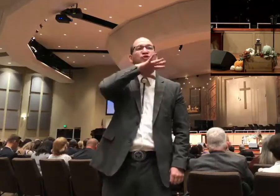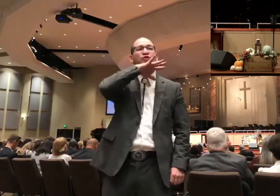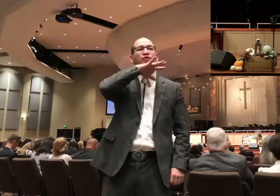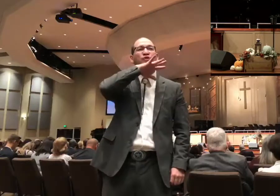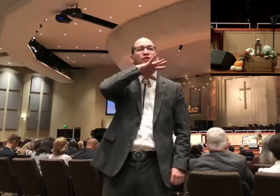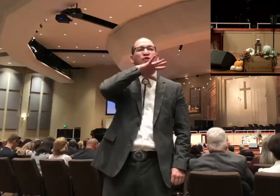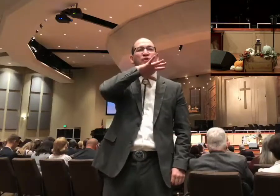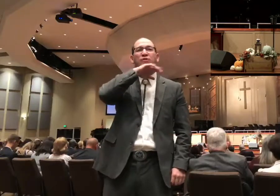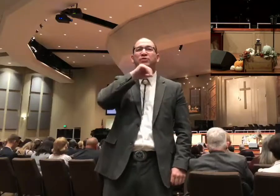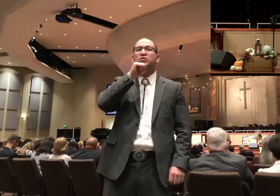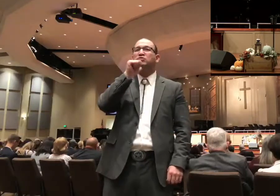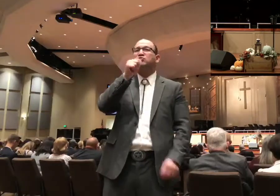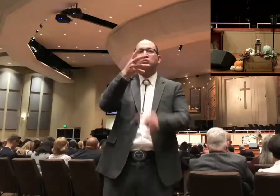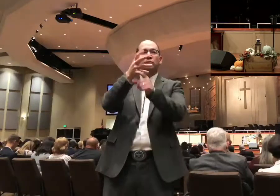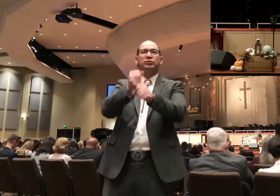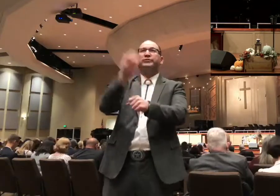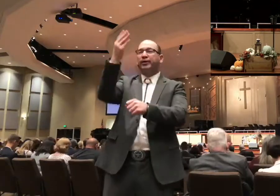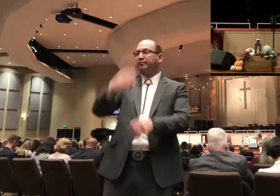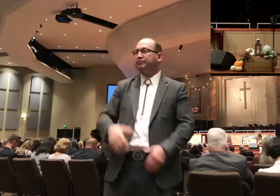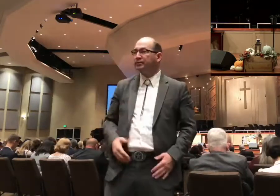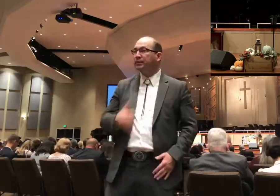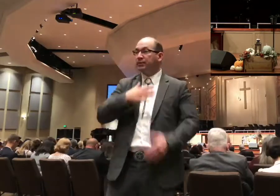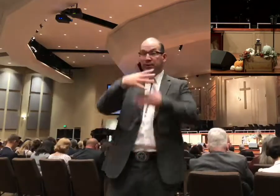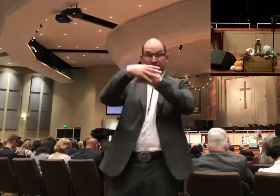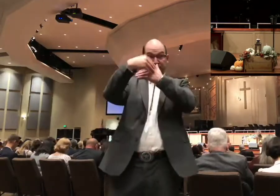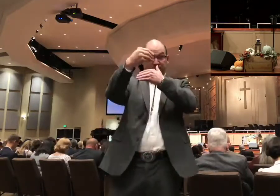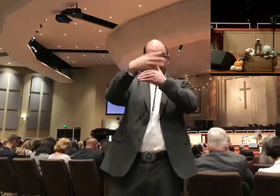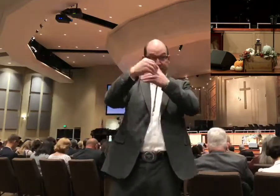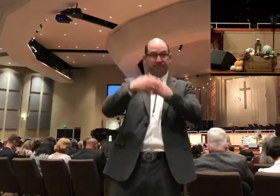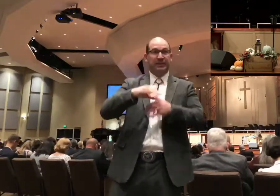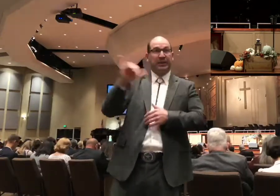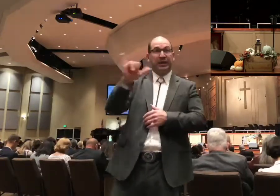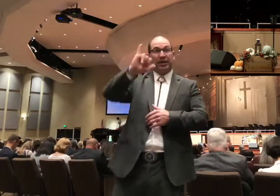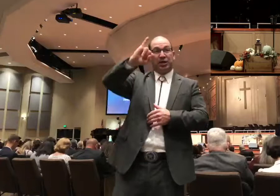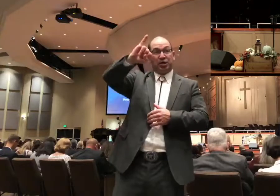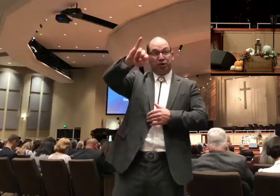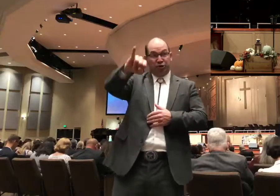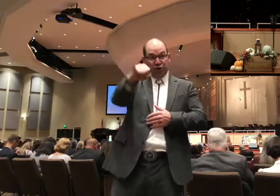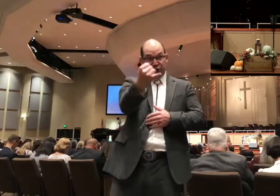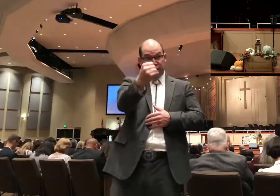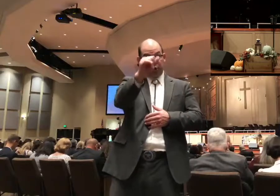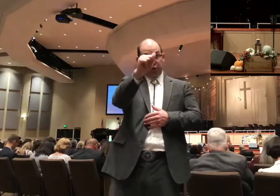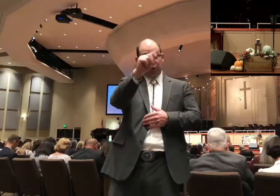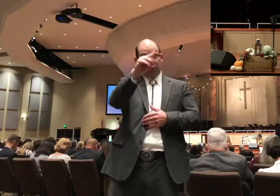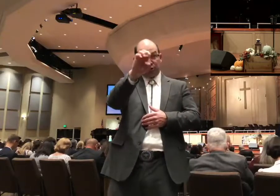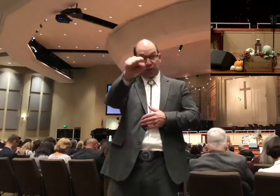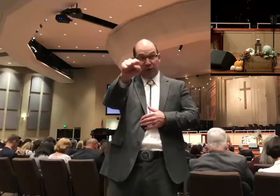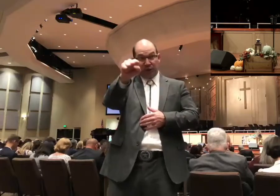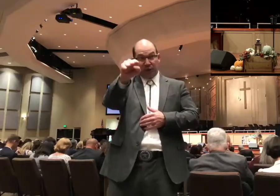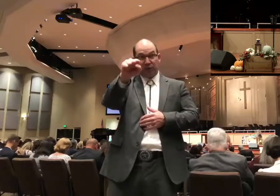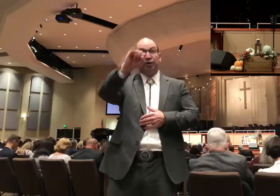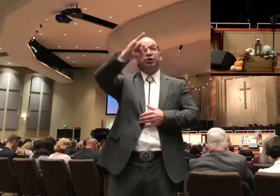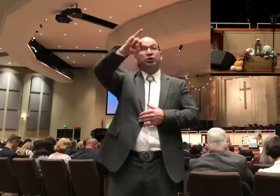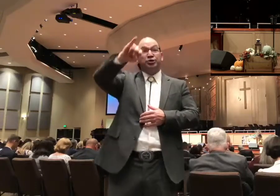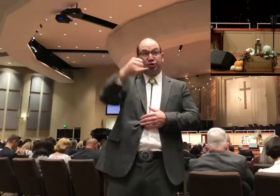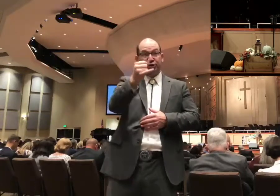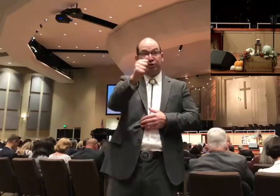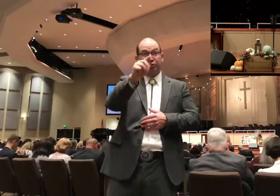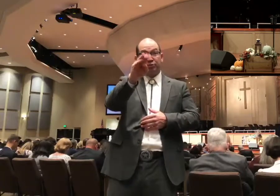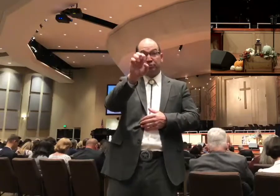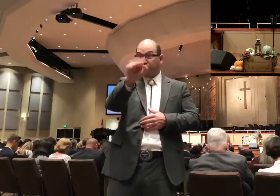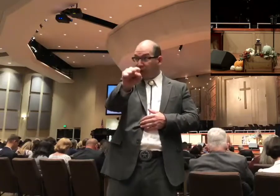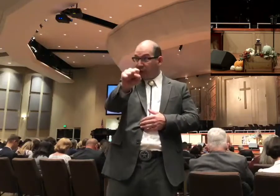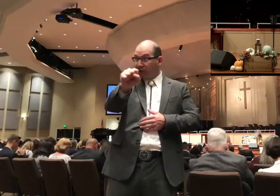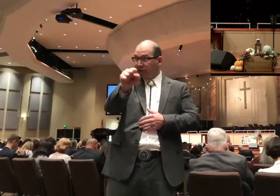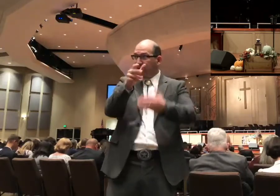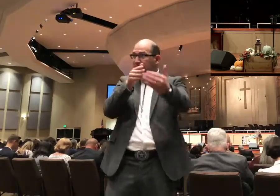concerning the faith. Now let's read this verse together. Ready, begin. Now as Jannes and Jambres withstood Moses, so do these also